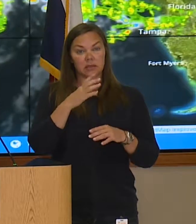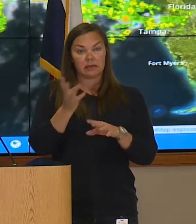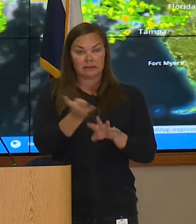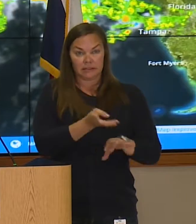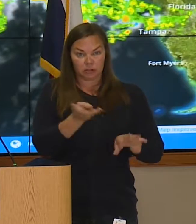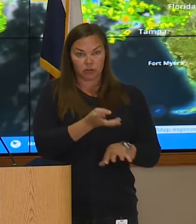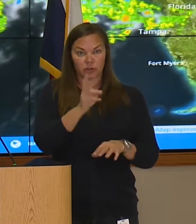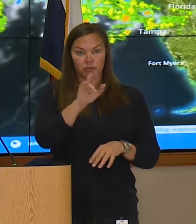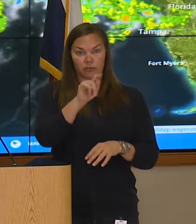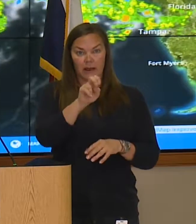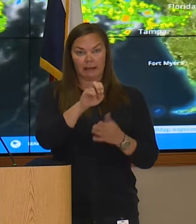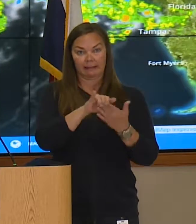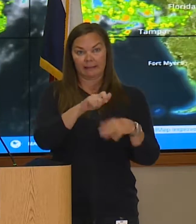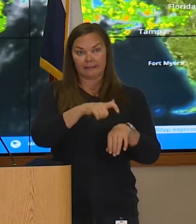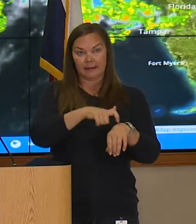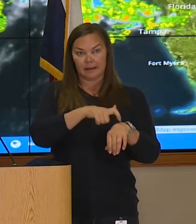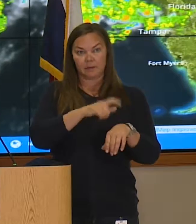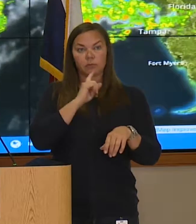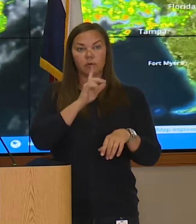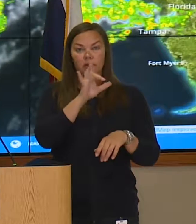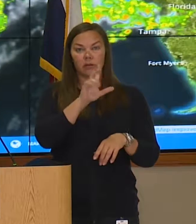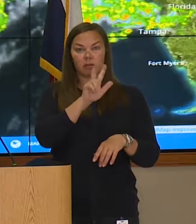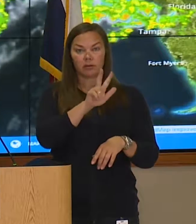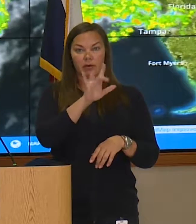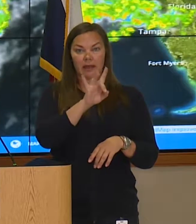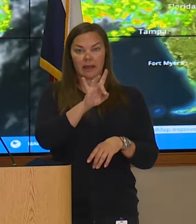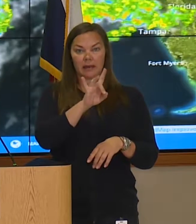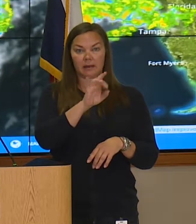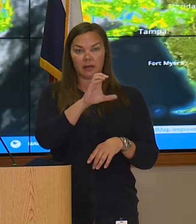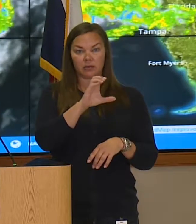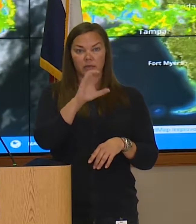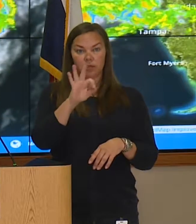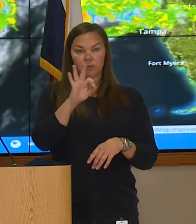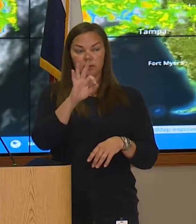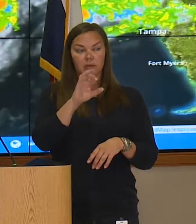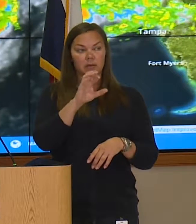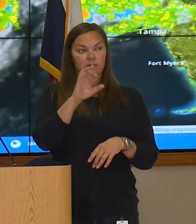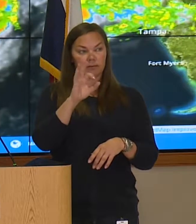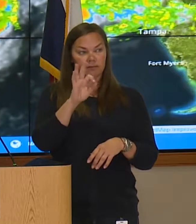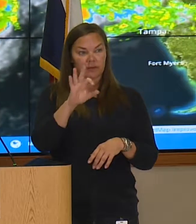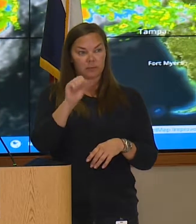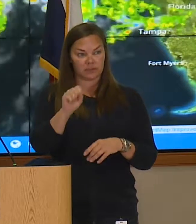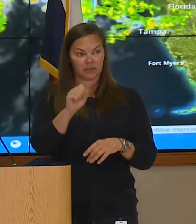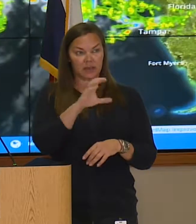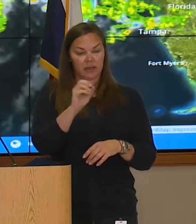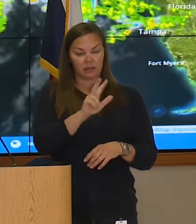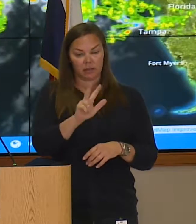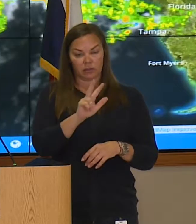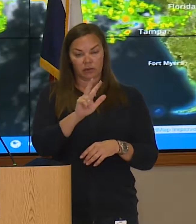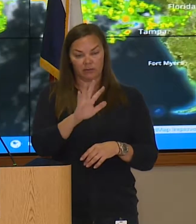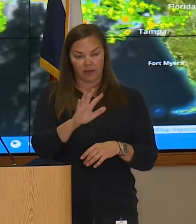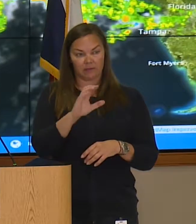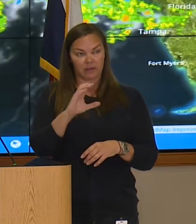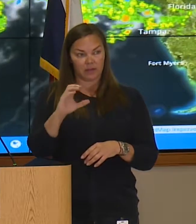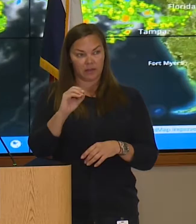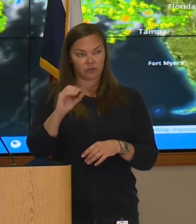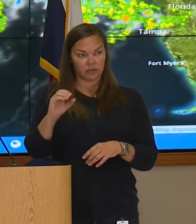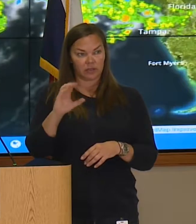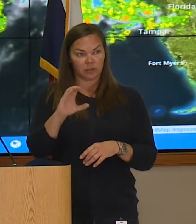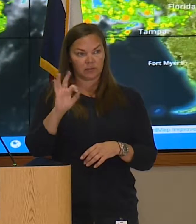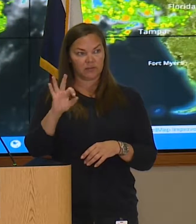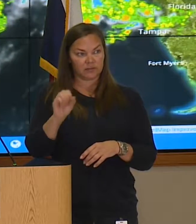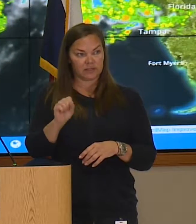discharge rates at that time were 3,800 cubic feet per second and 3,500 feet per second for Addicks and Barker